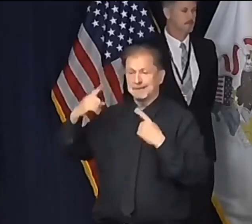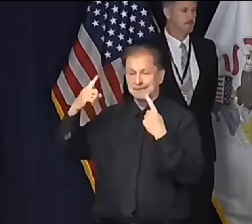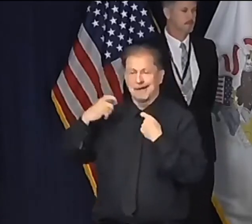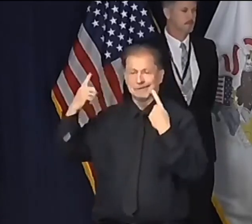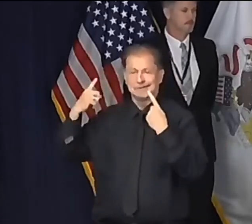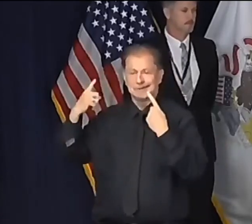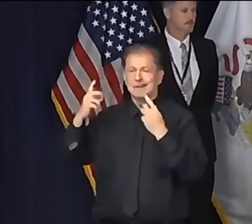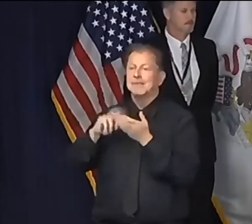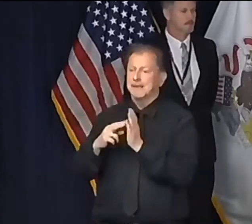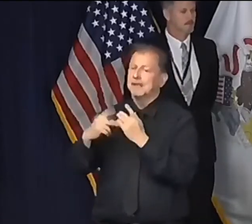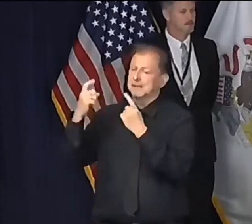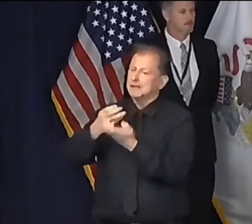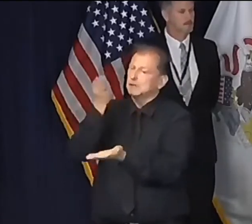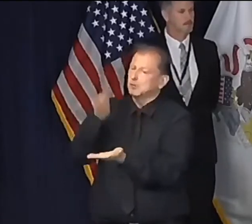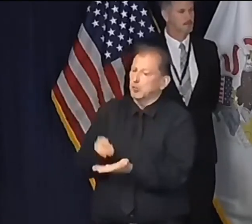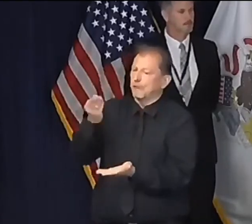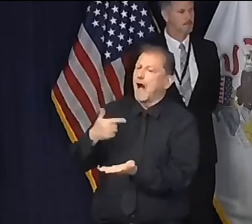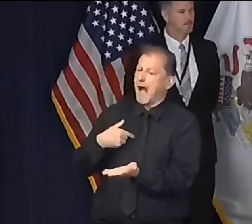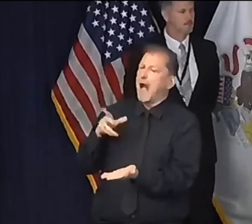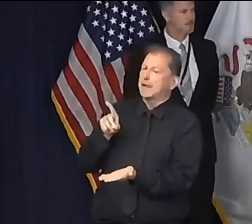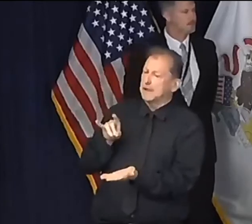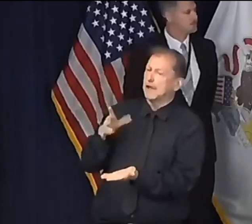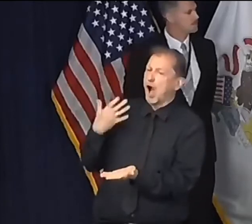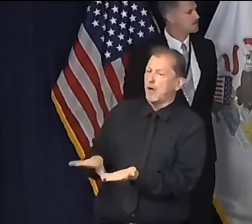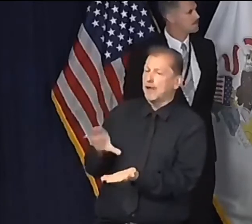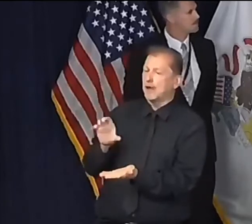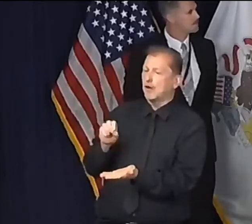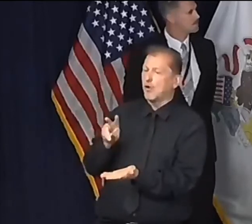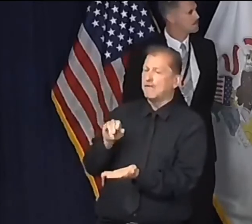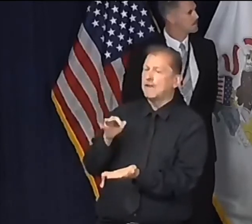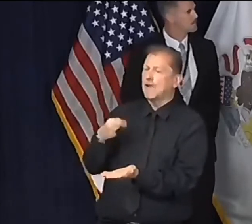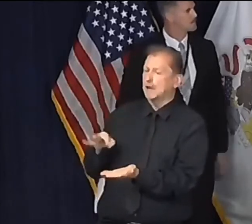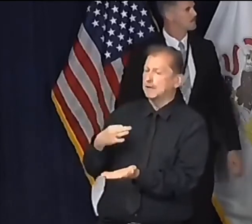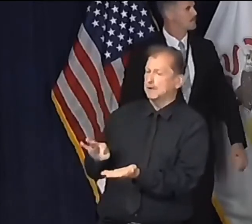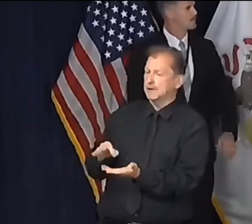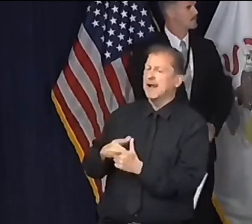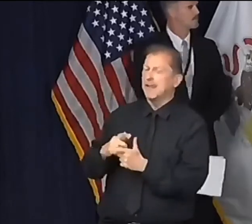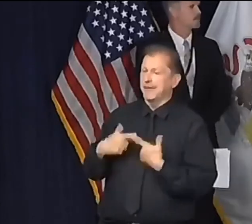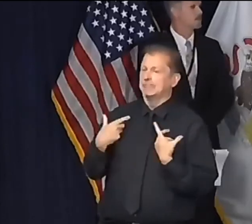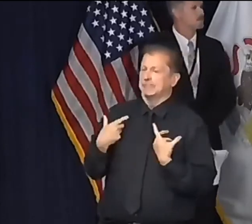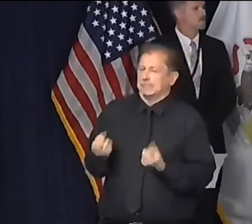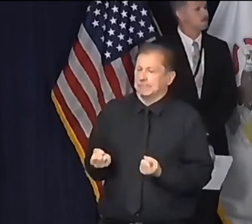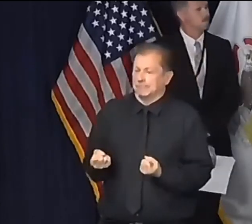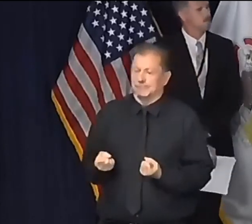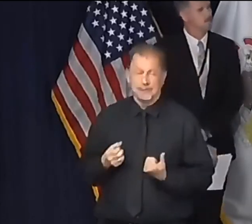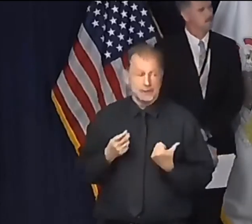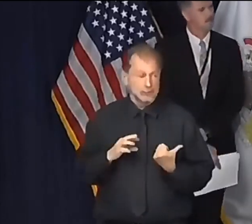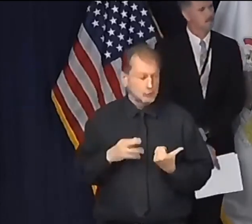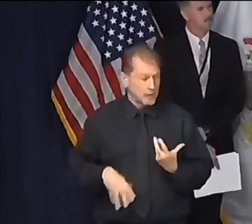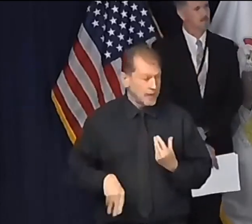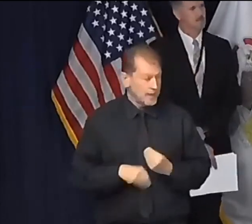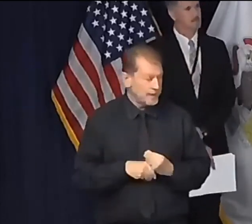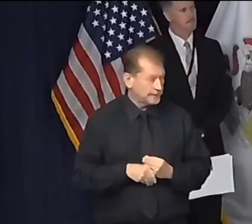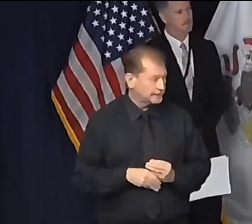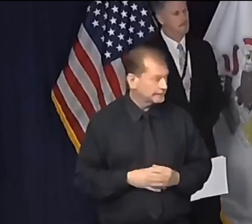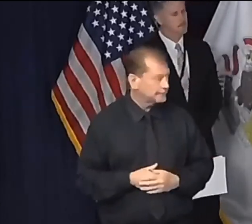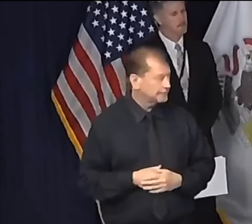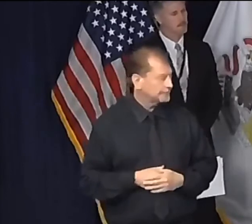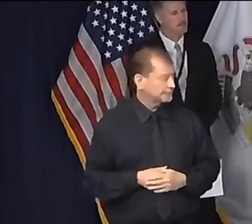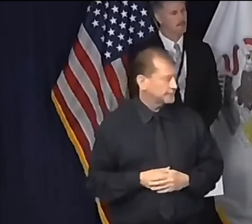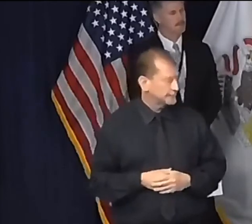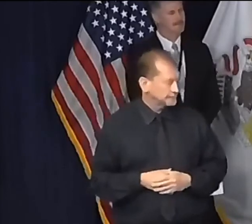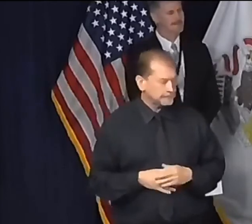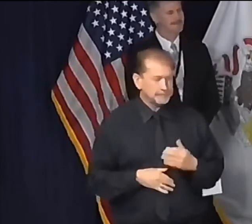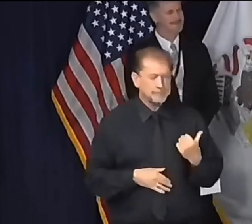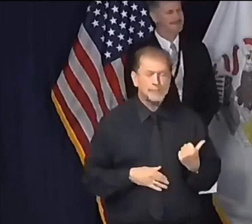some showing that they're immune. So I don't, Doctor, do you have anything to add to the? Yeah, I mean, again, I haven't been on email